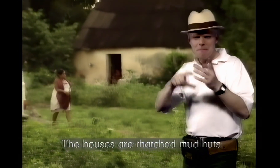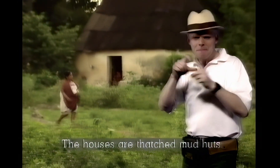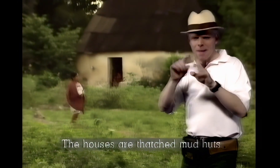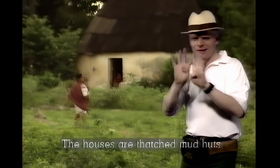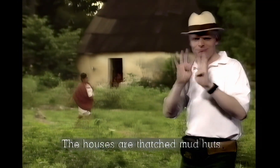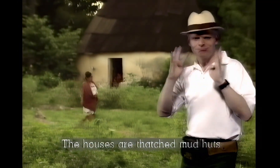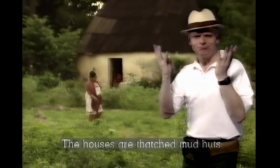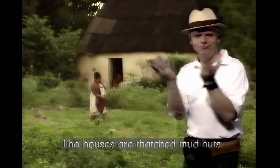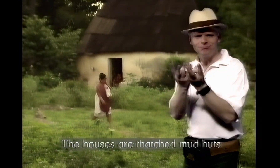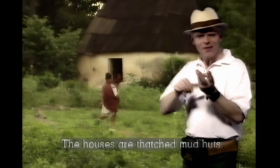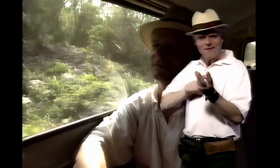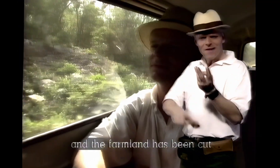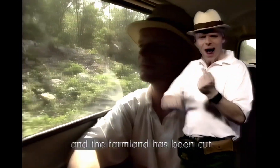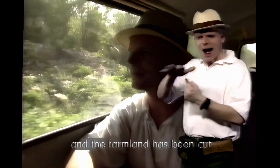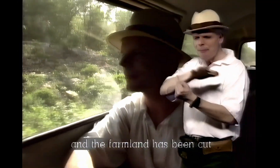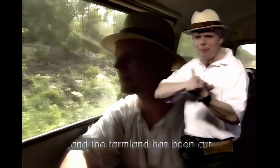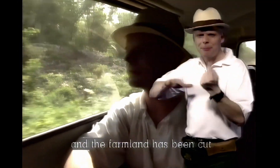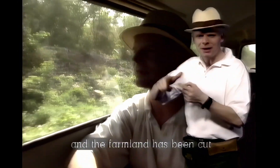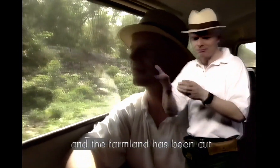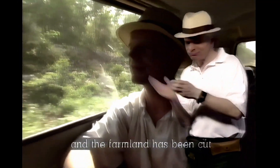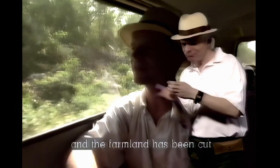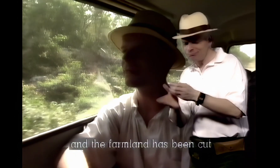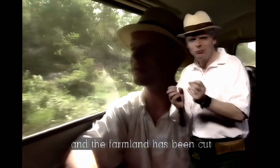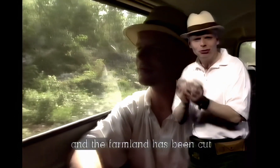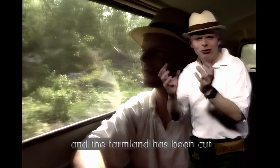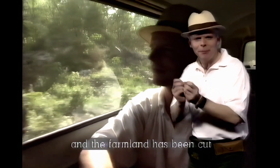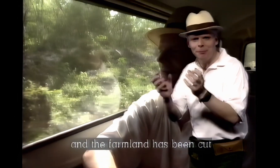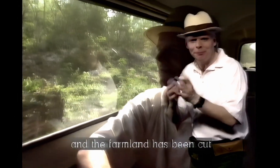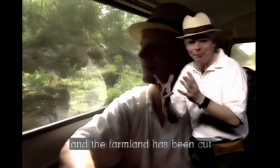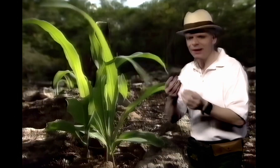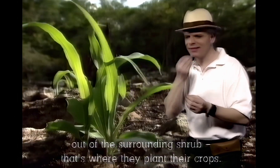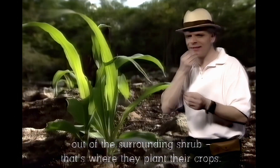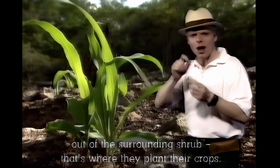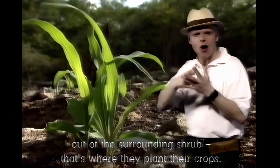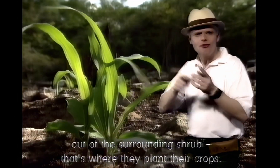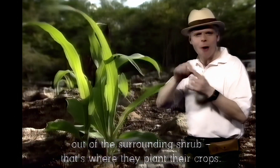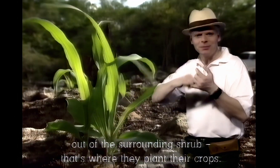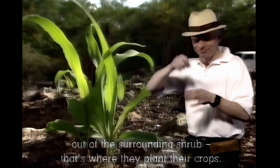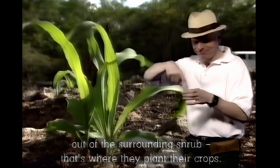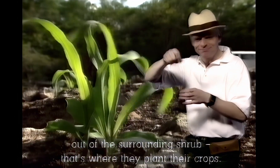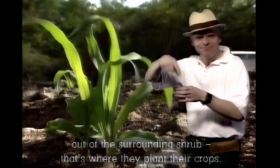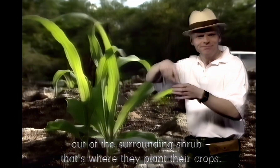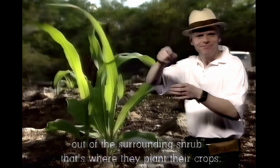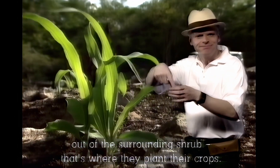huts, and the farmland has been cut out of the surrounding shrub. That's where they plant their crops.